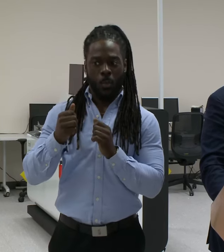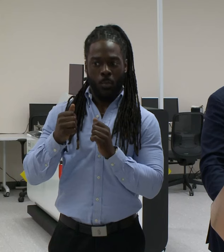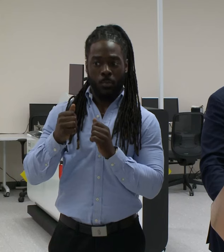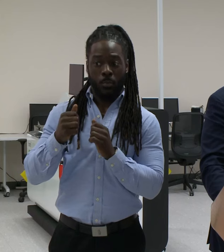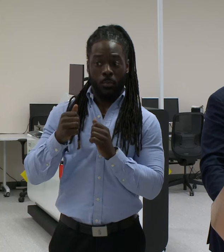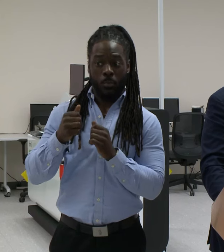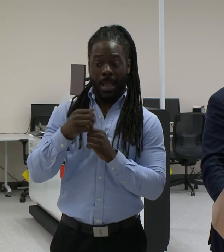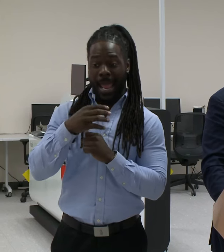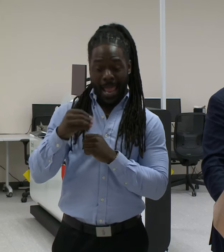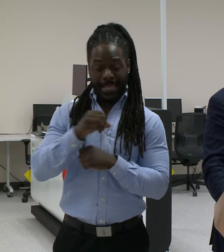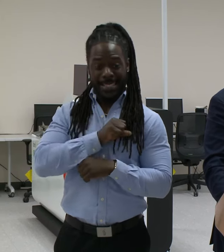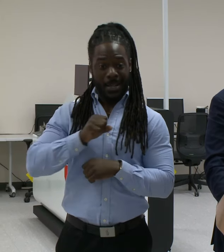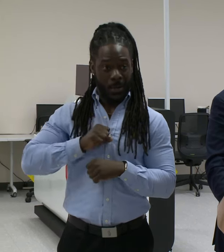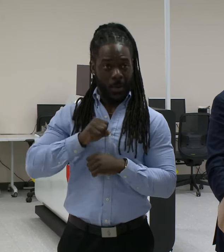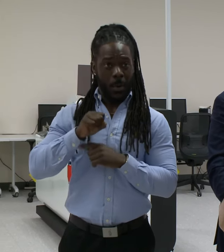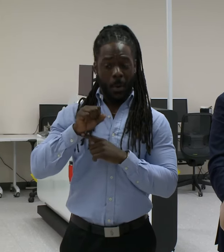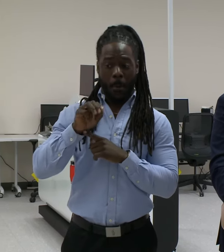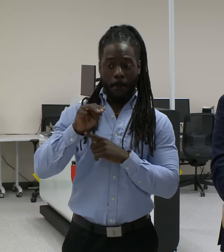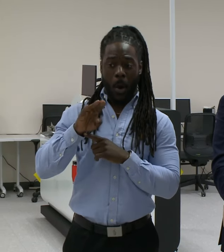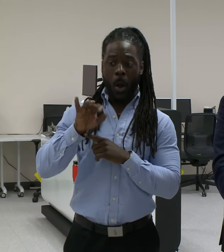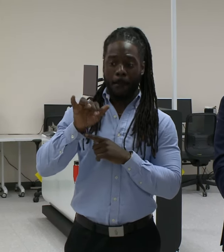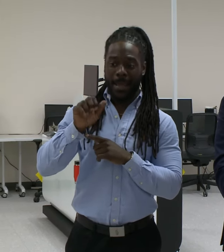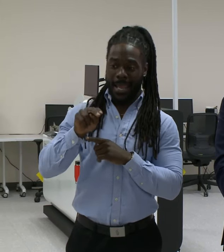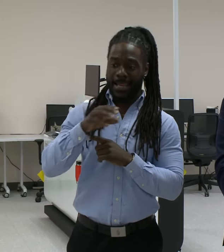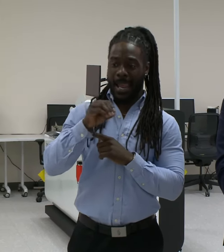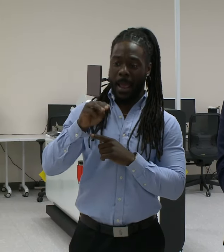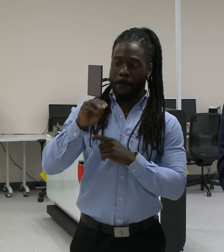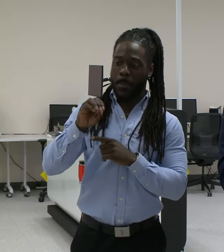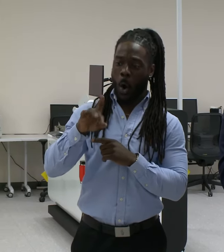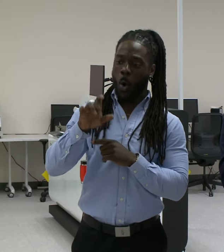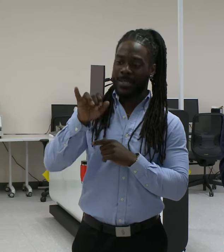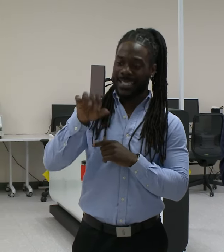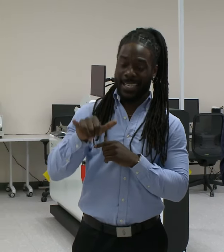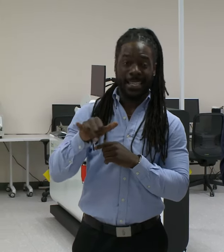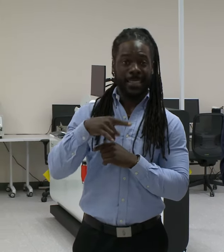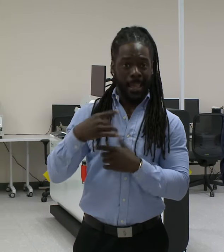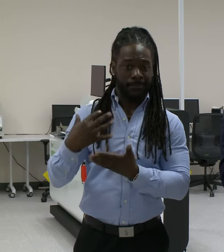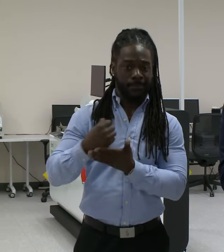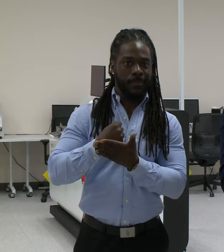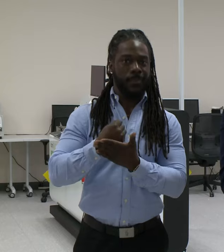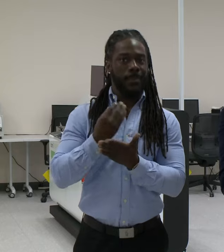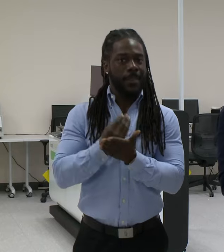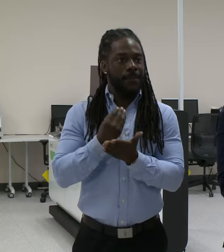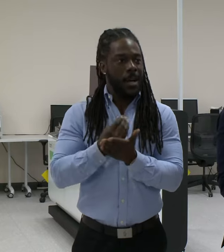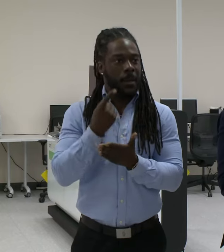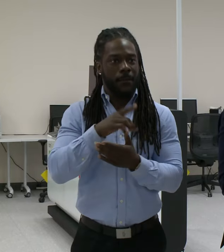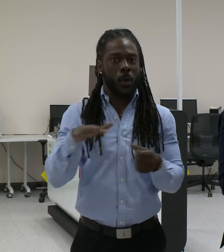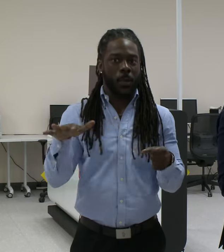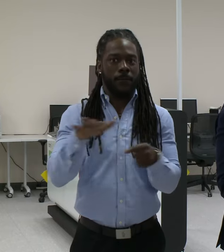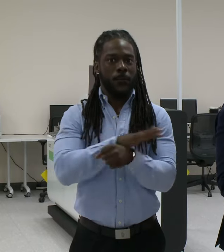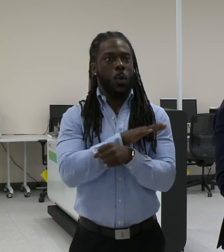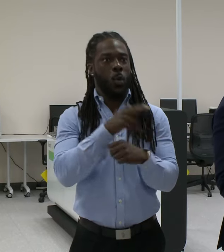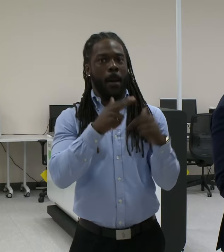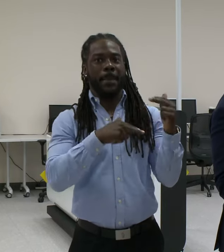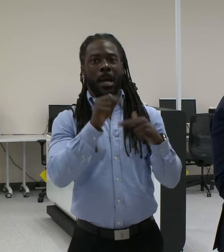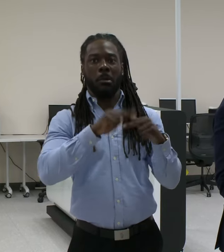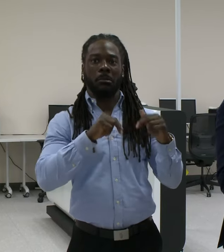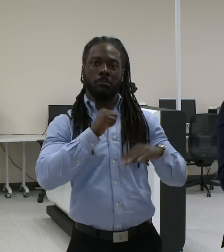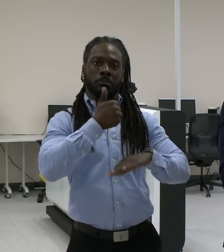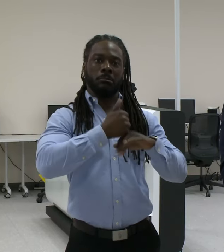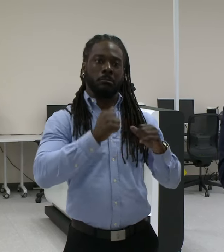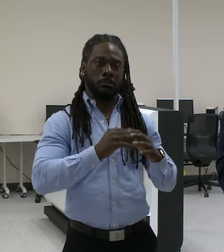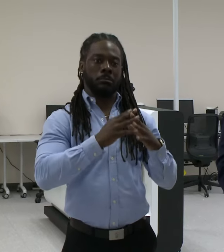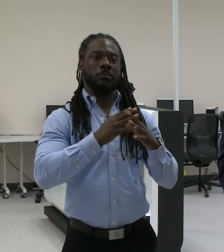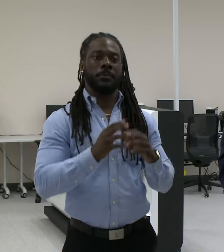Senators Sarbanes and Mikulski, secured the original funding for the entire building